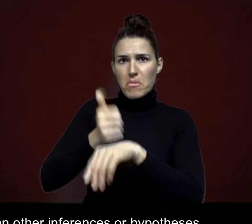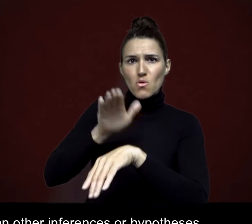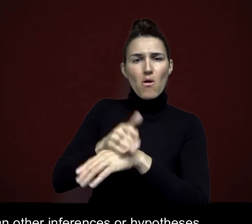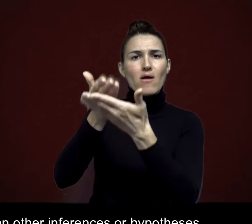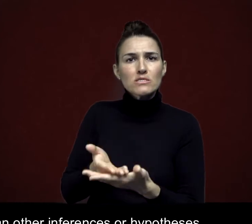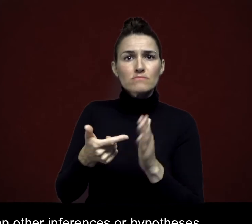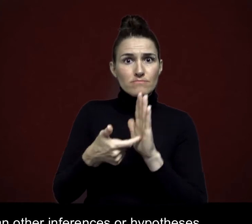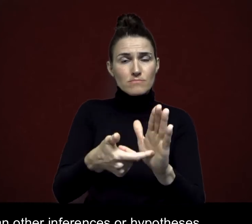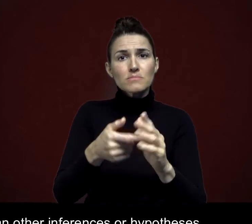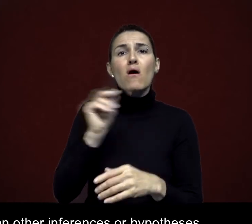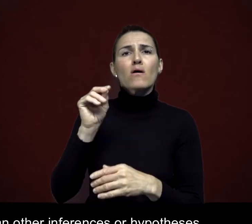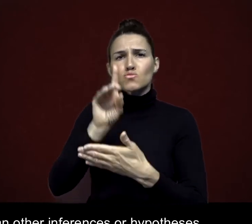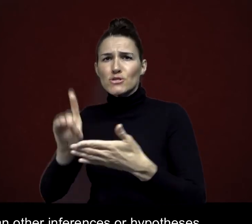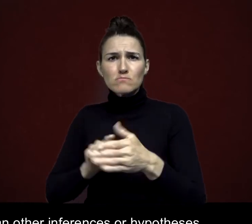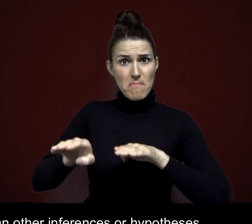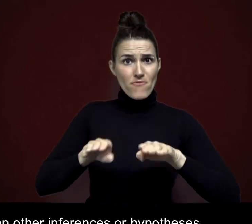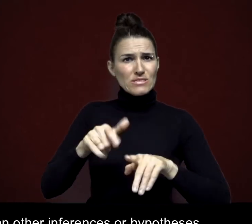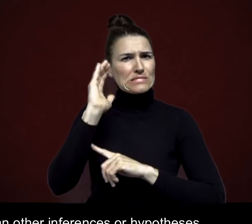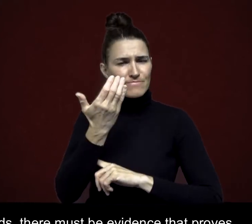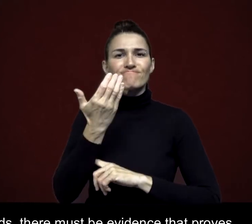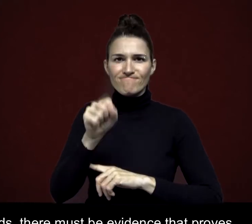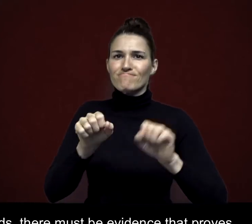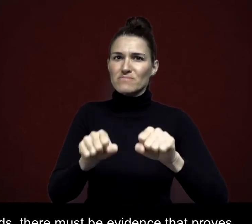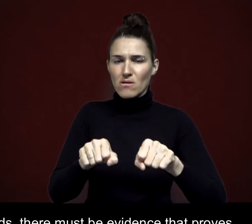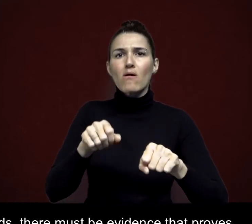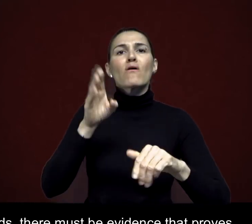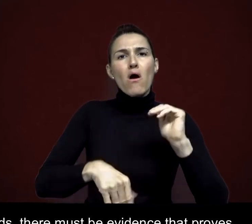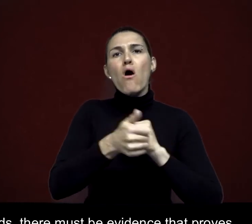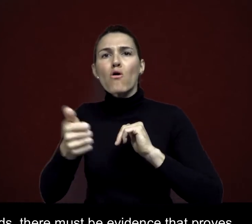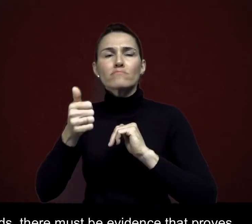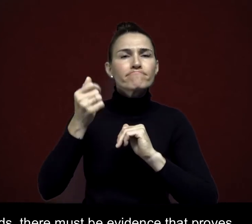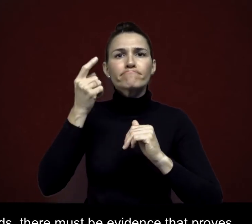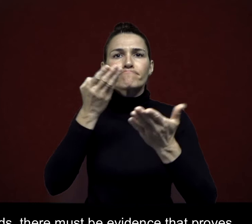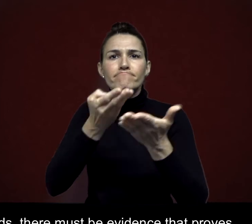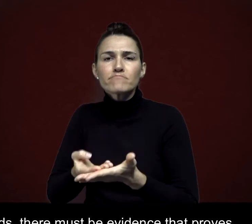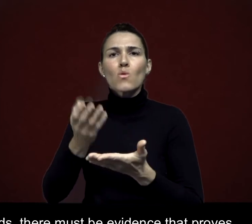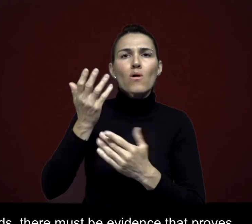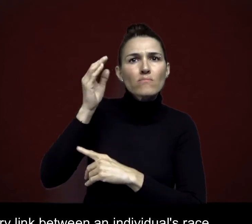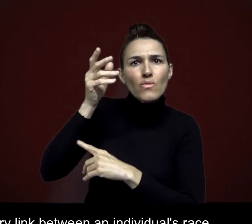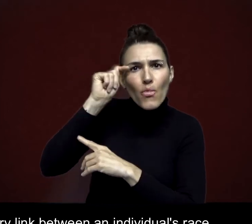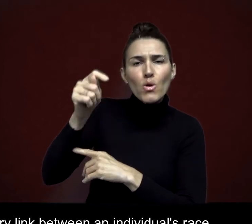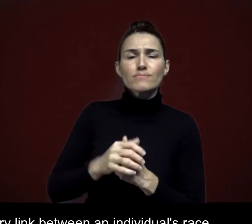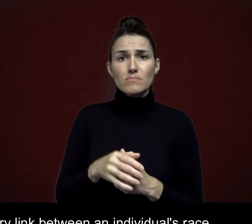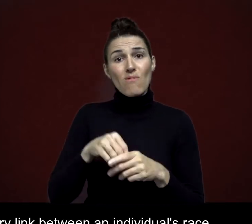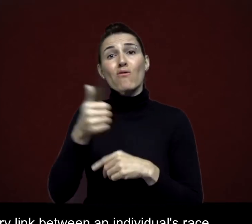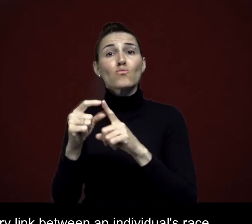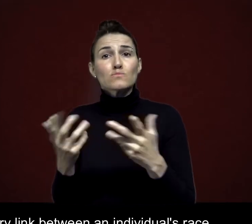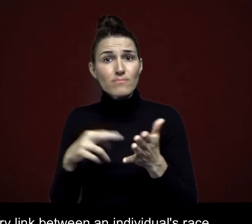probable than other inferences or hypotheses. In other words, there must be evidence that proves the necessary link between an